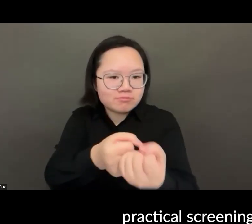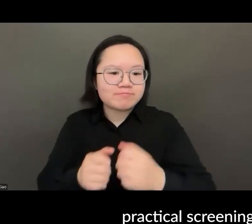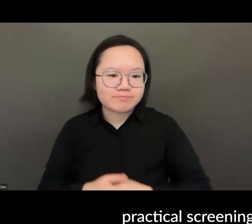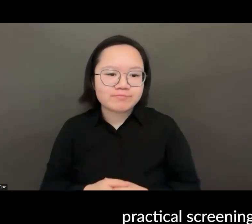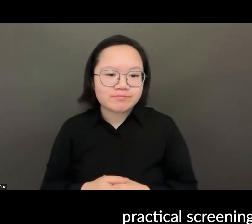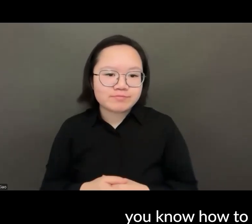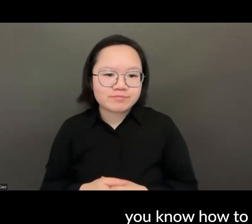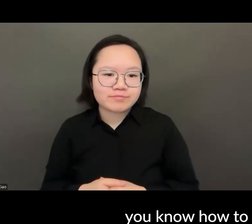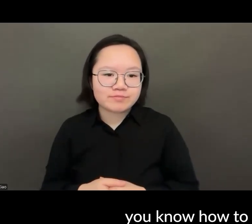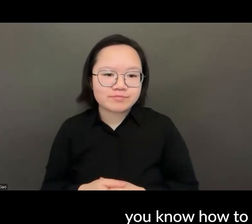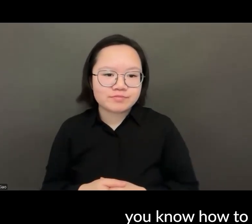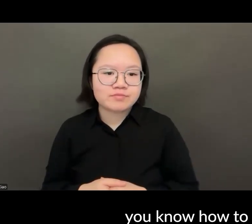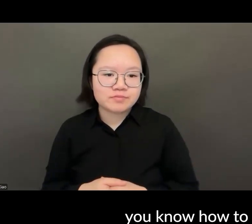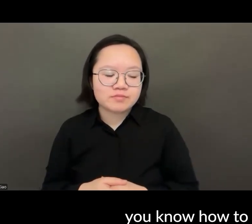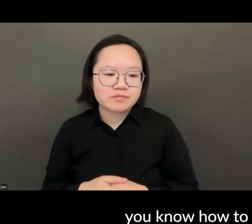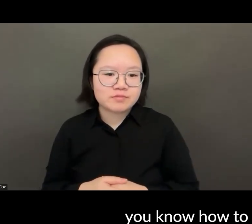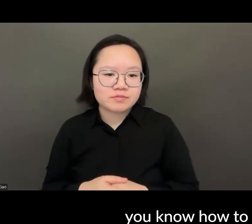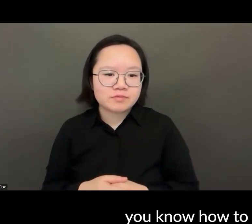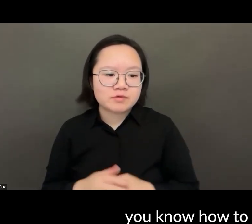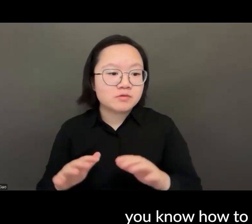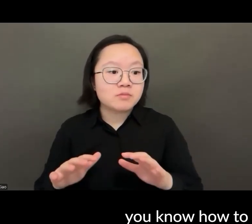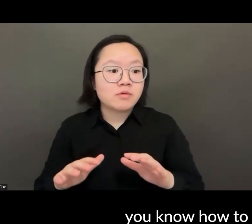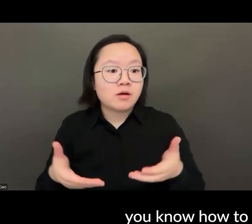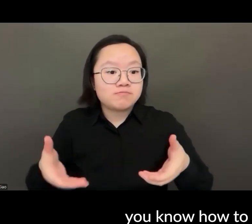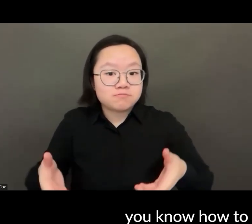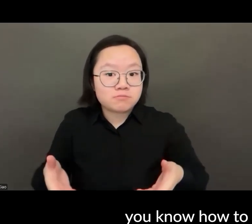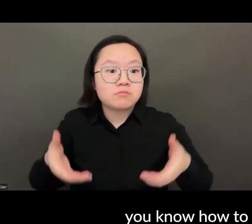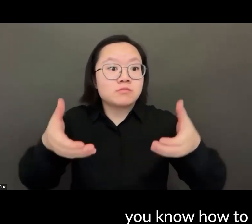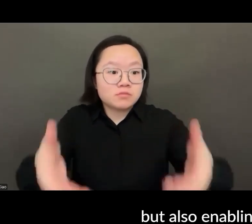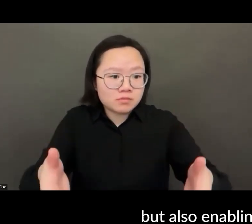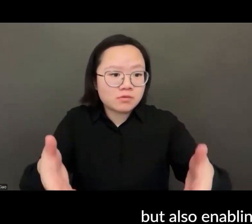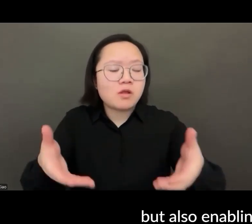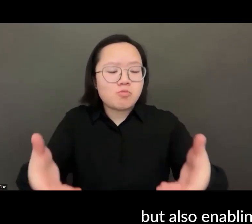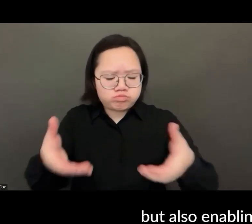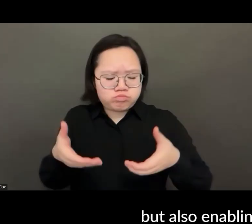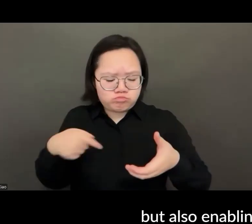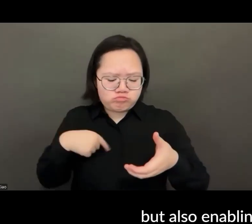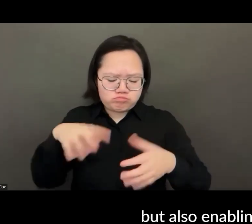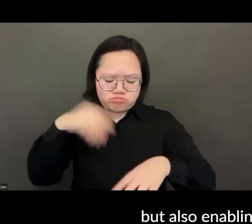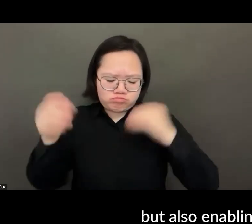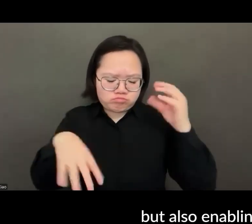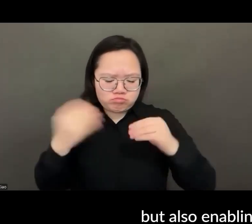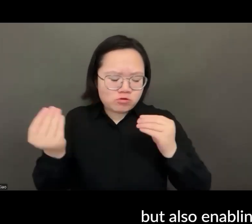sessions, and tools, how to make sure that they use them, but also enabling